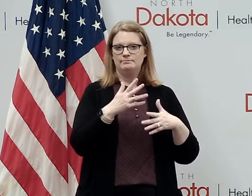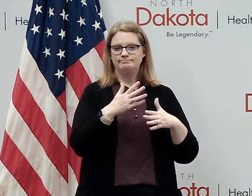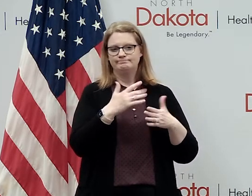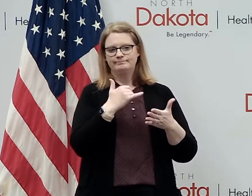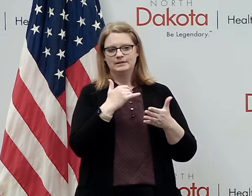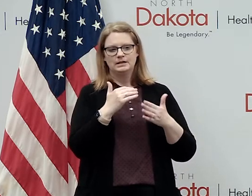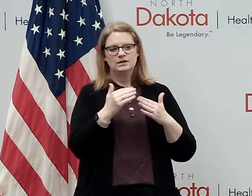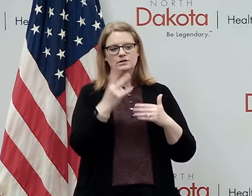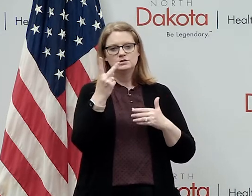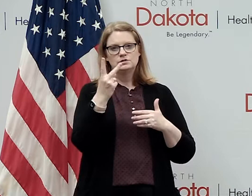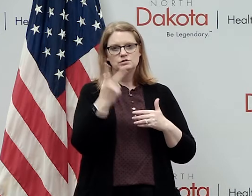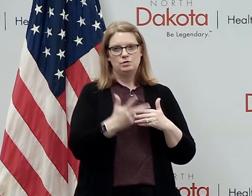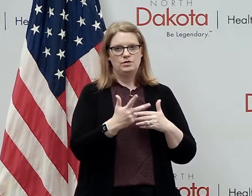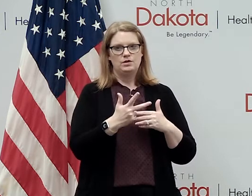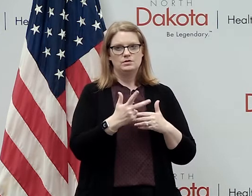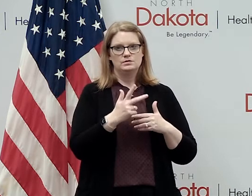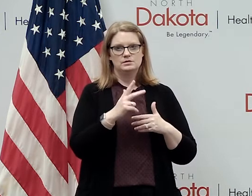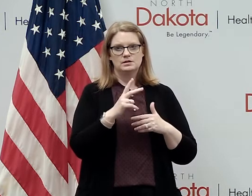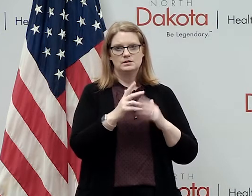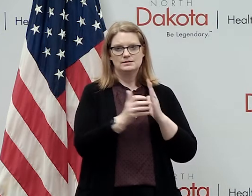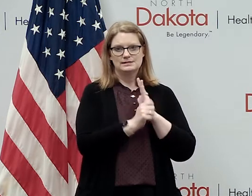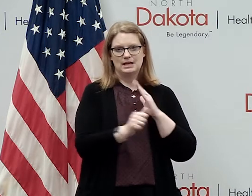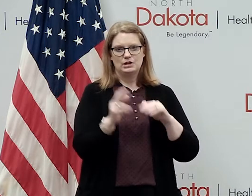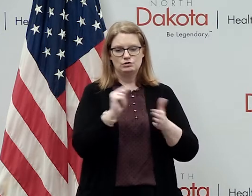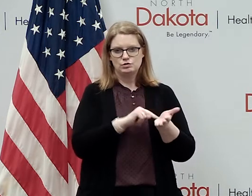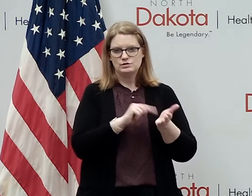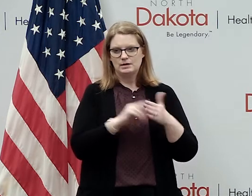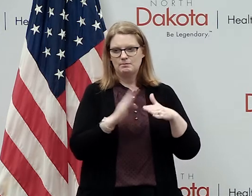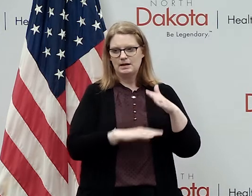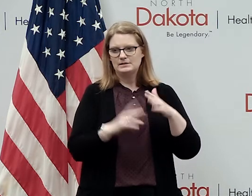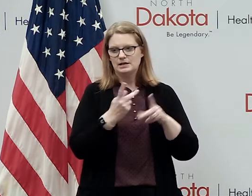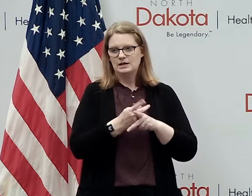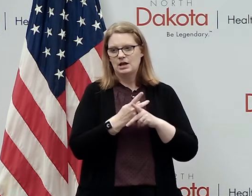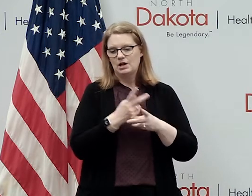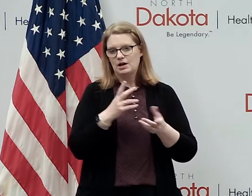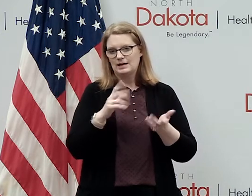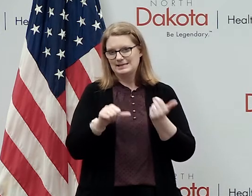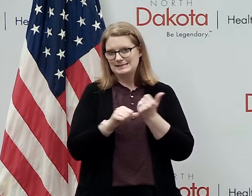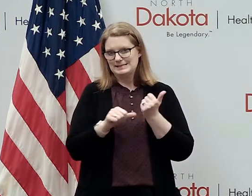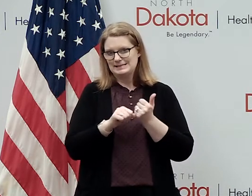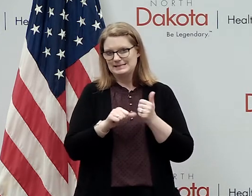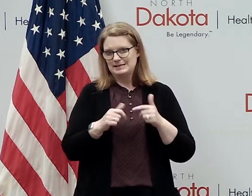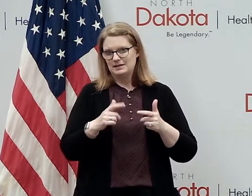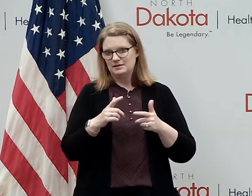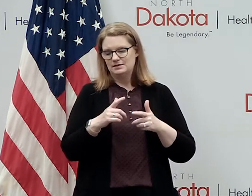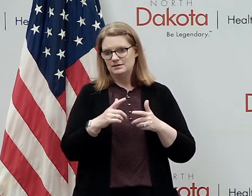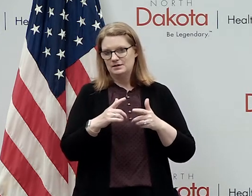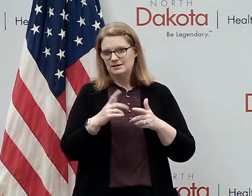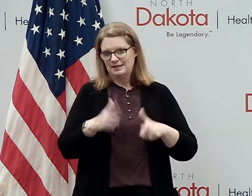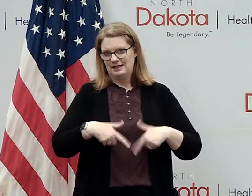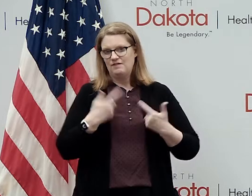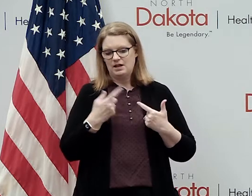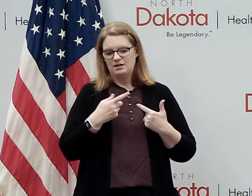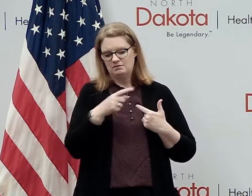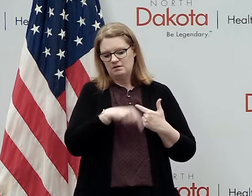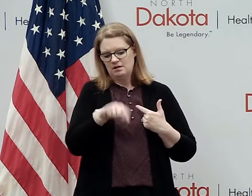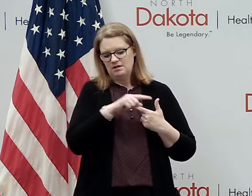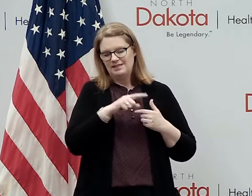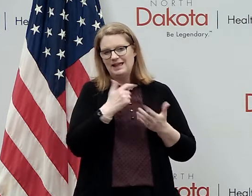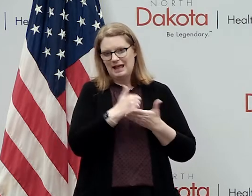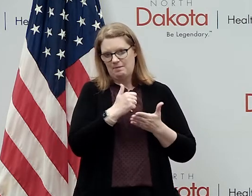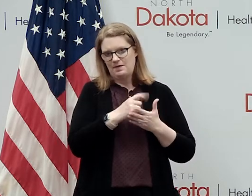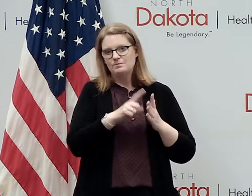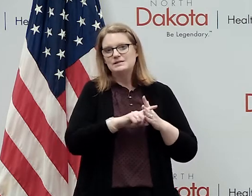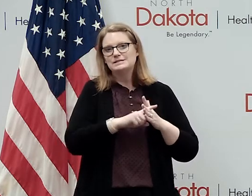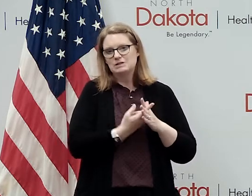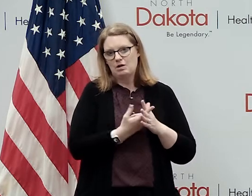helped over 2/3 of North Dakota's skilled nursing, basic care, and assisted living facilities start the process of safely reuniting residents